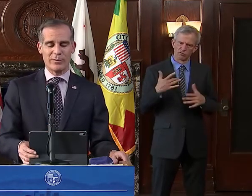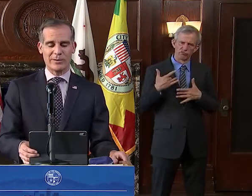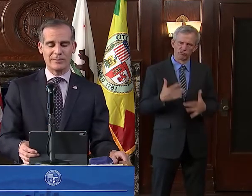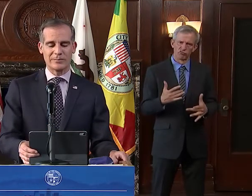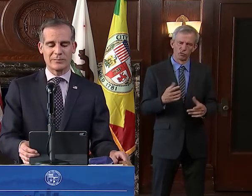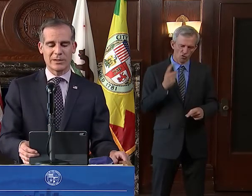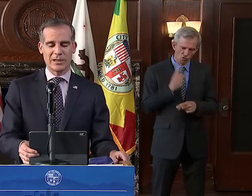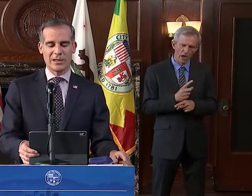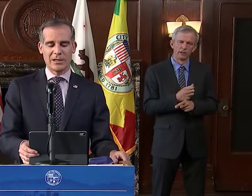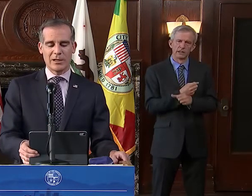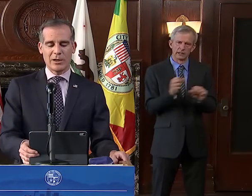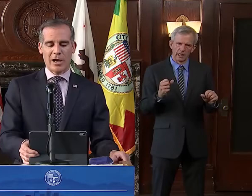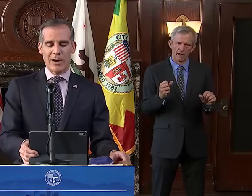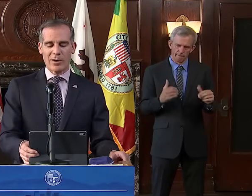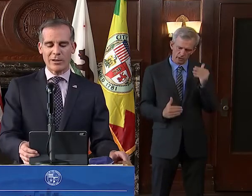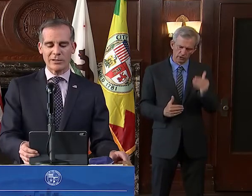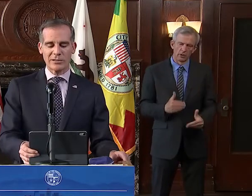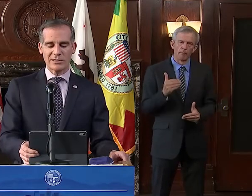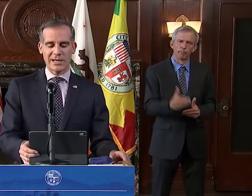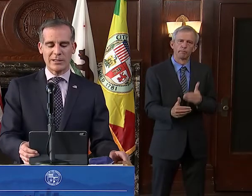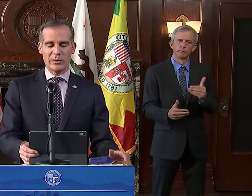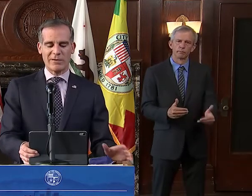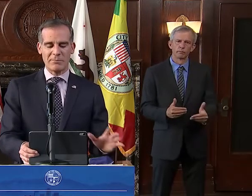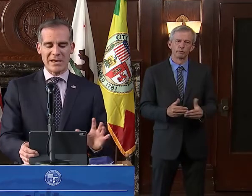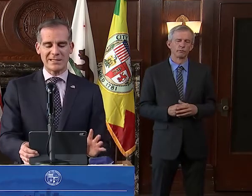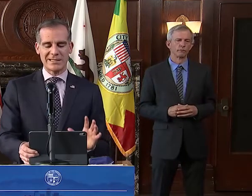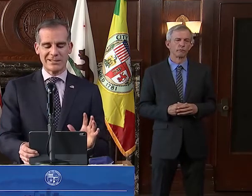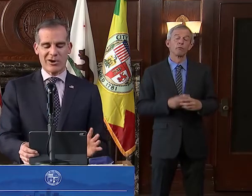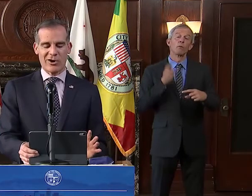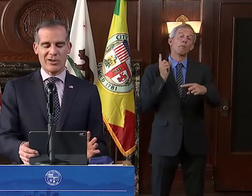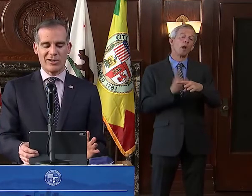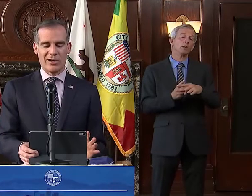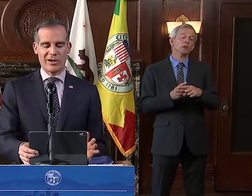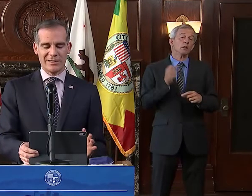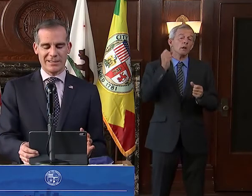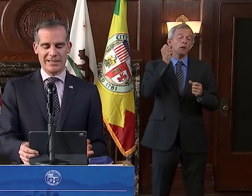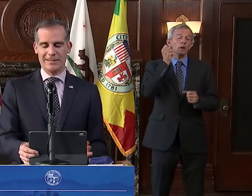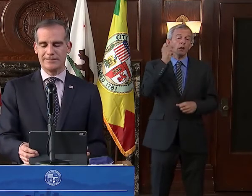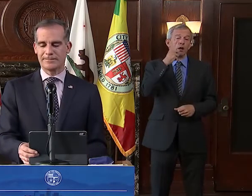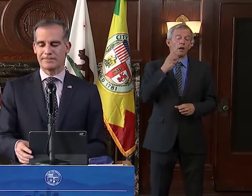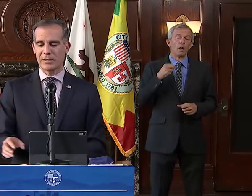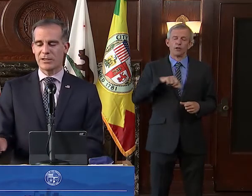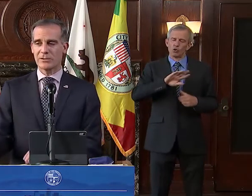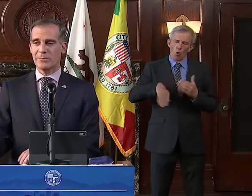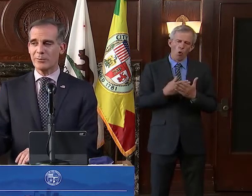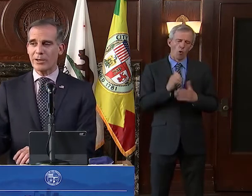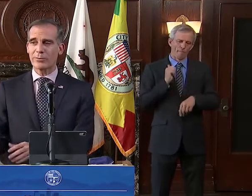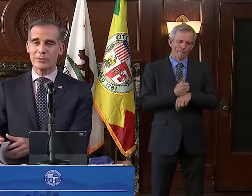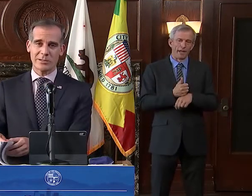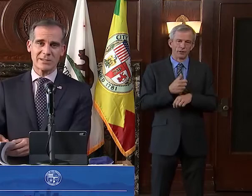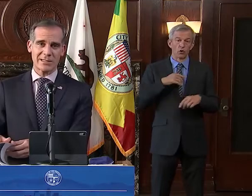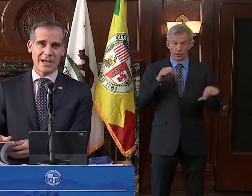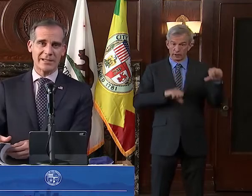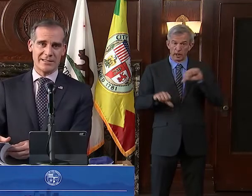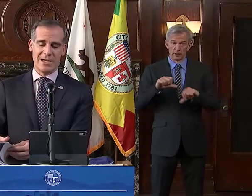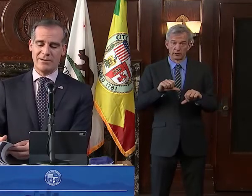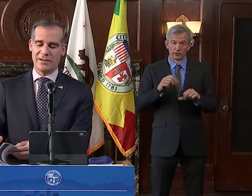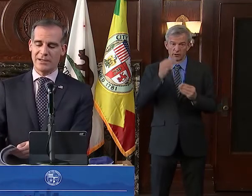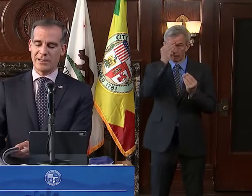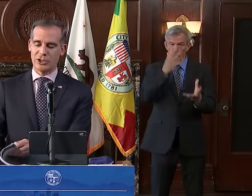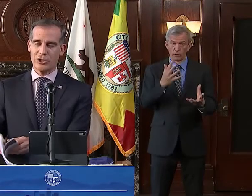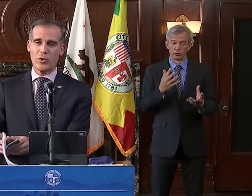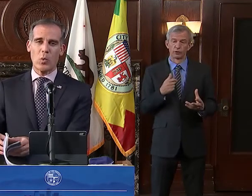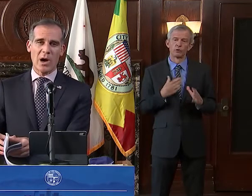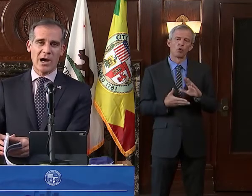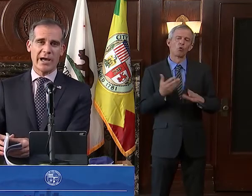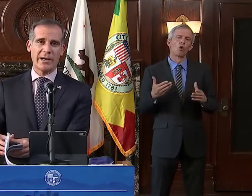move forward. I want to also say that we have based this all on the data. So let me run through some slides now